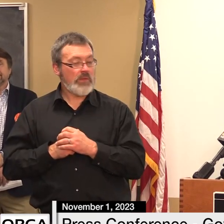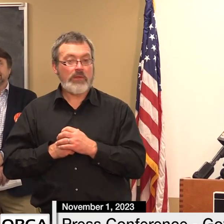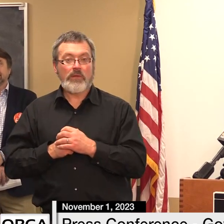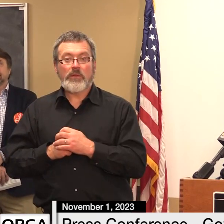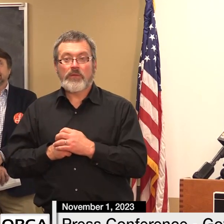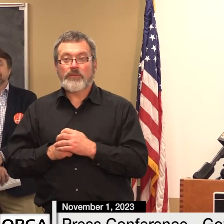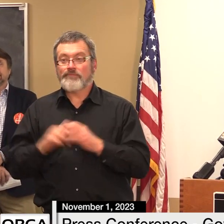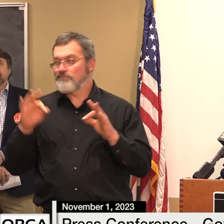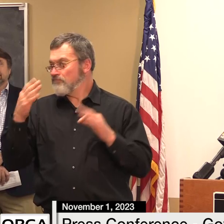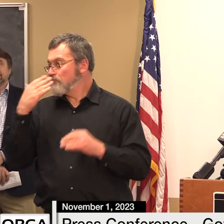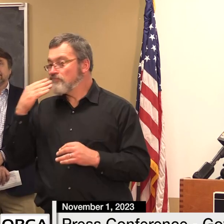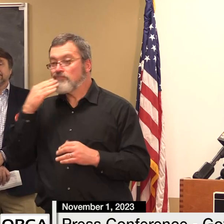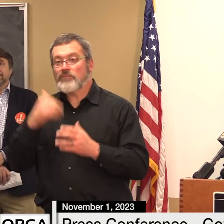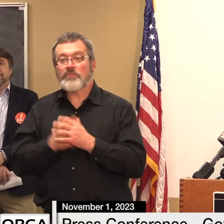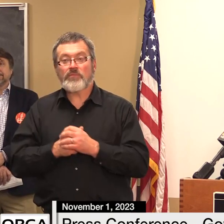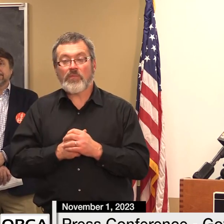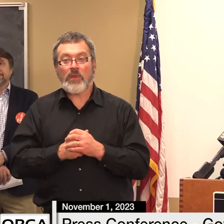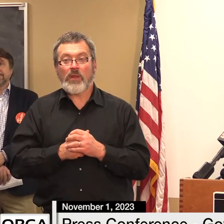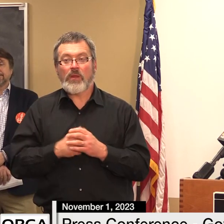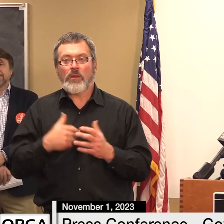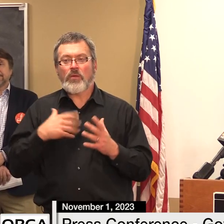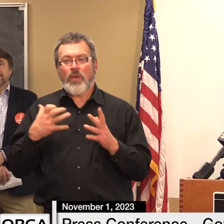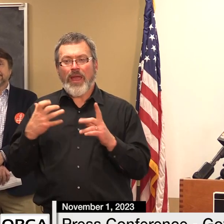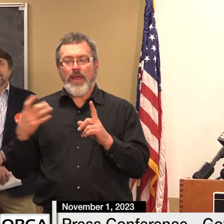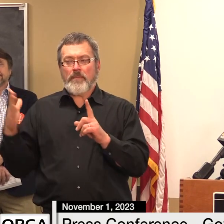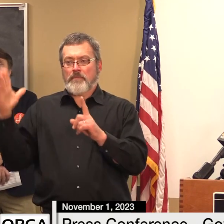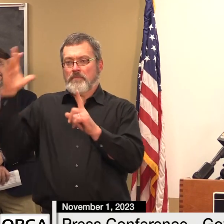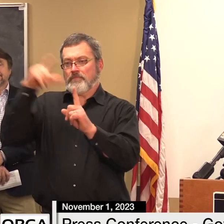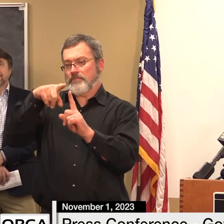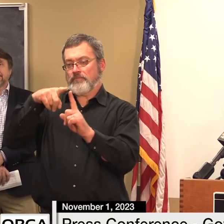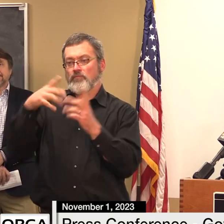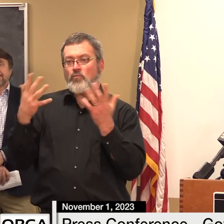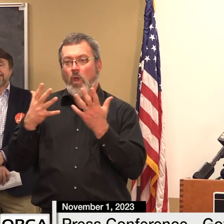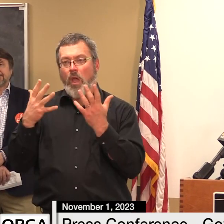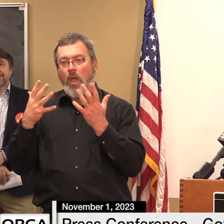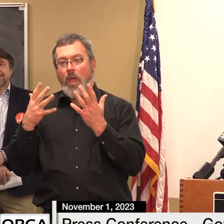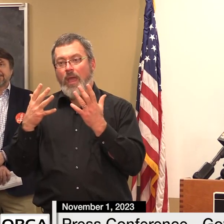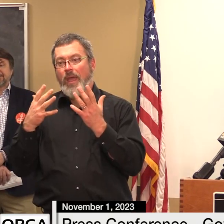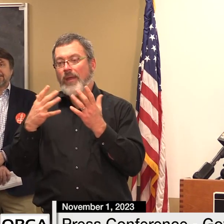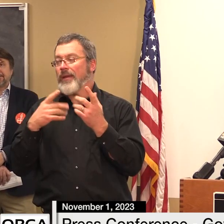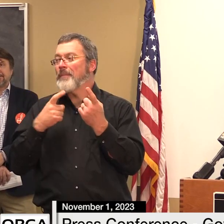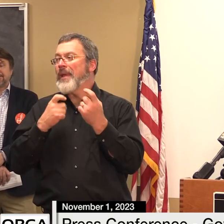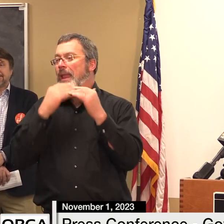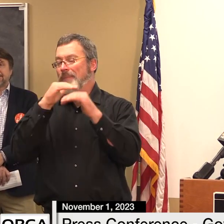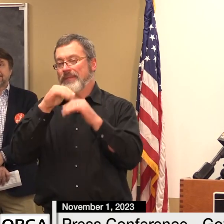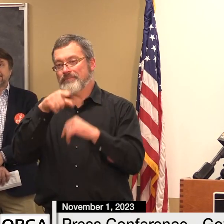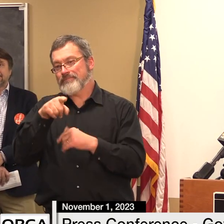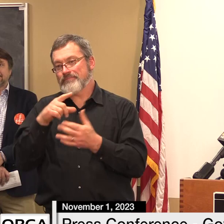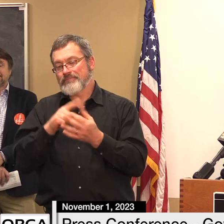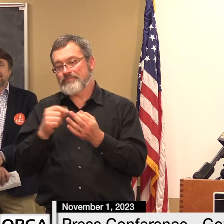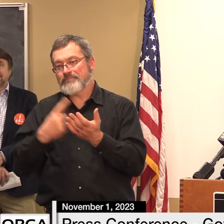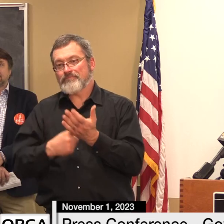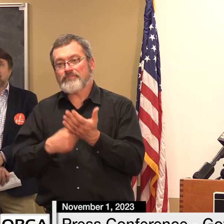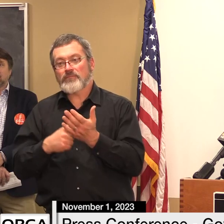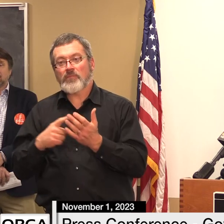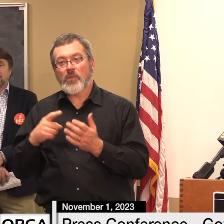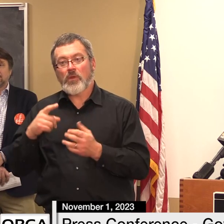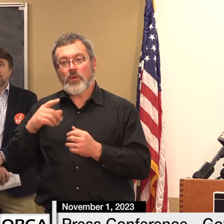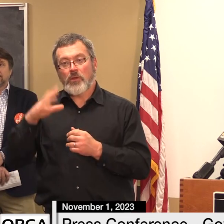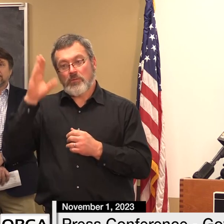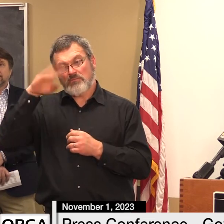Thank you, Jason. I'd like to circle back on the speeding issue. I don't think anybody in Vermont would